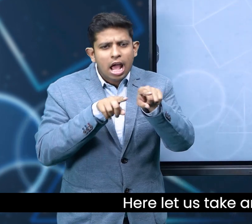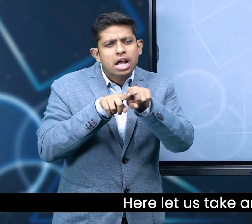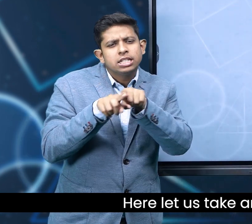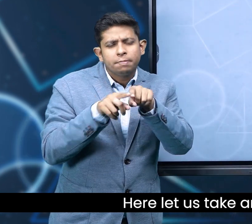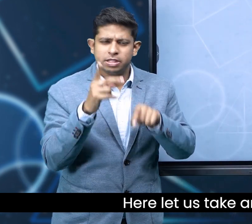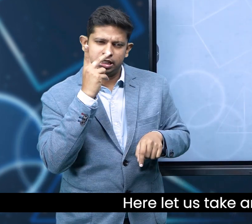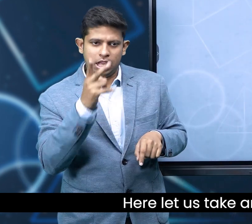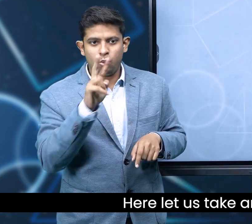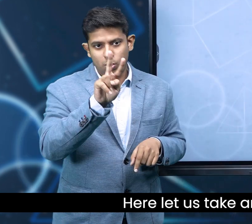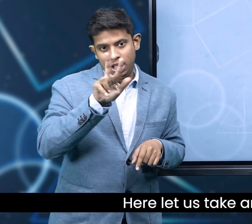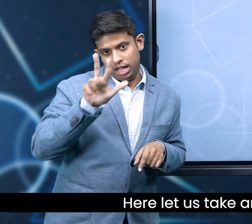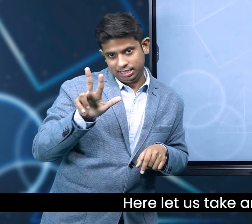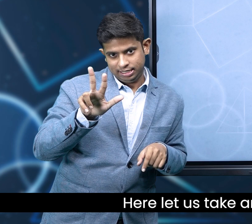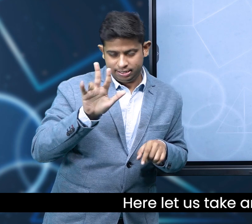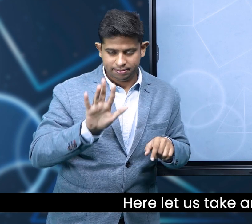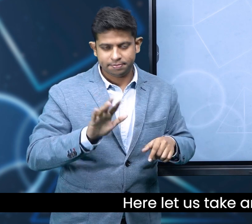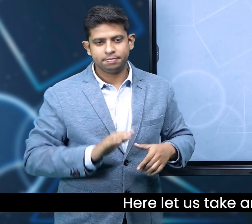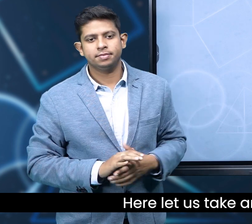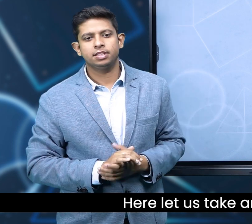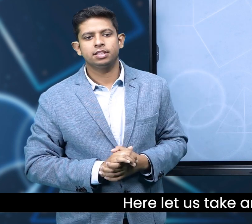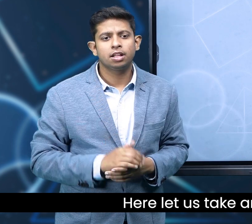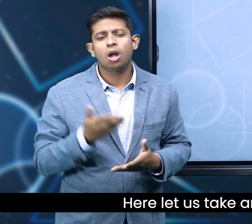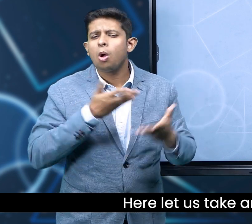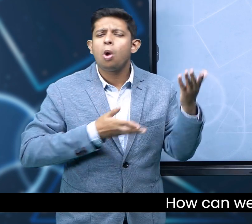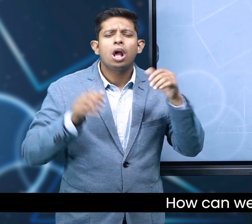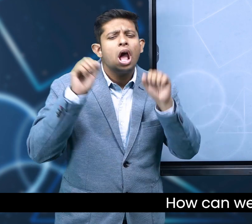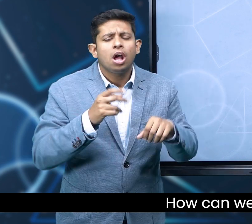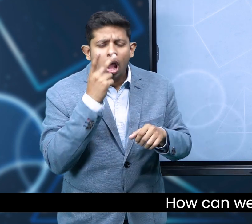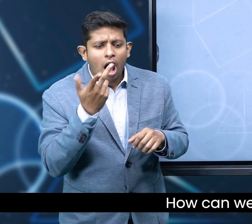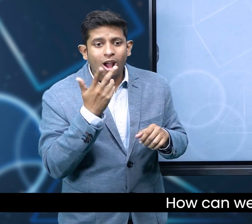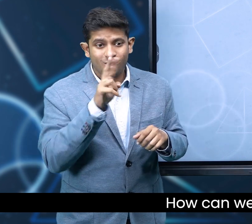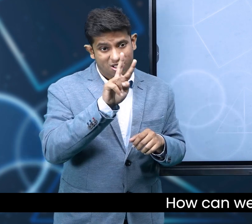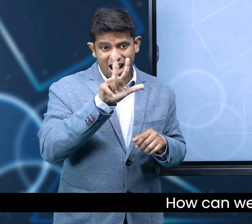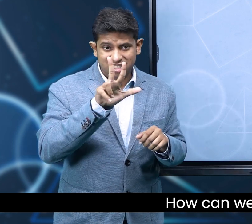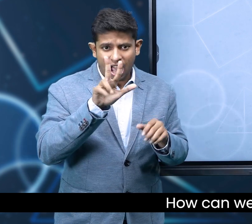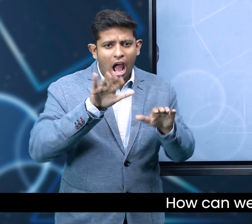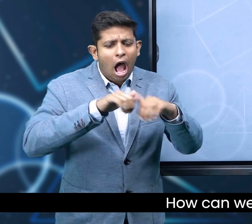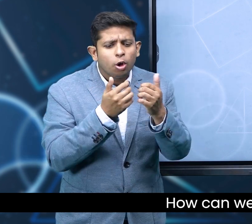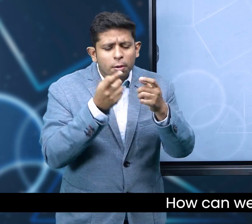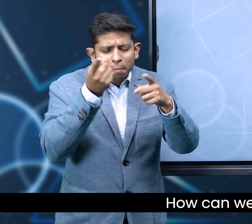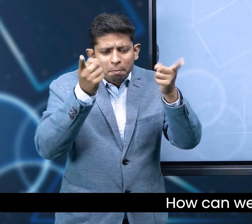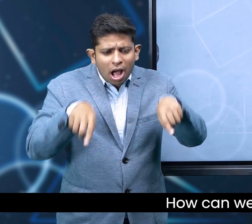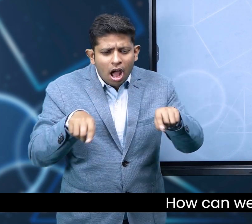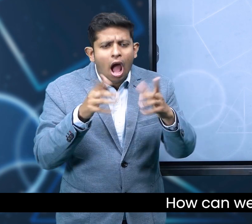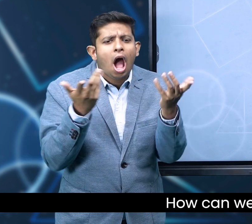Here, let us take an example of number 28. How can we find factors of 28?